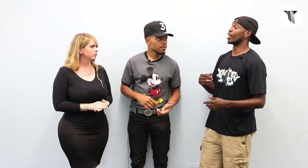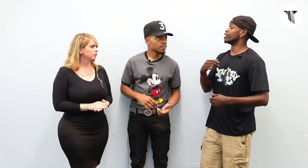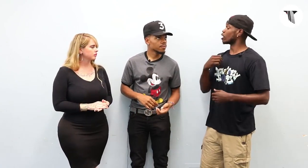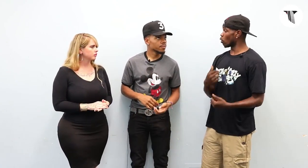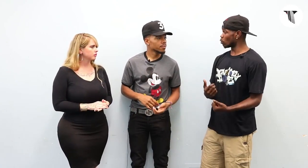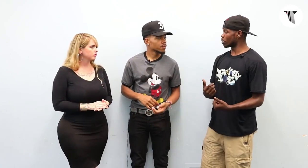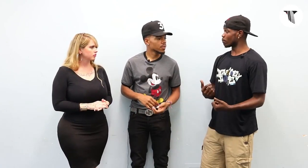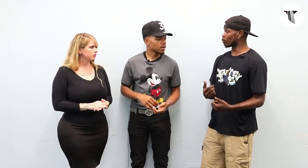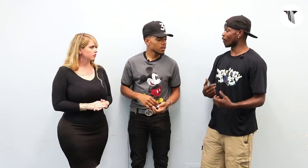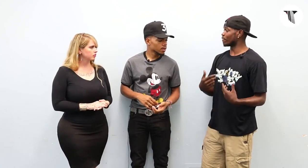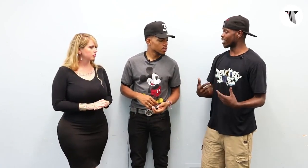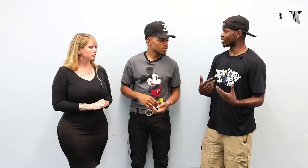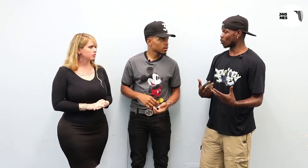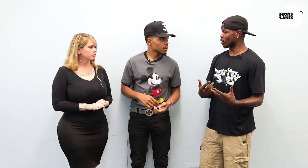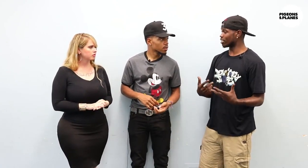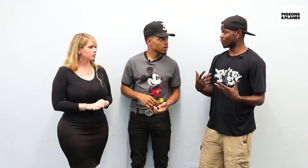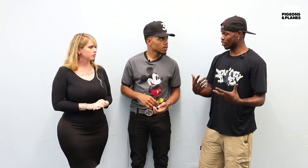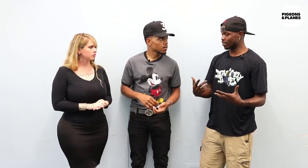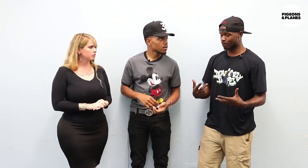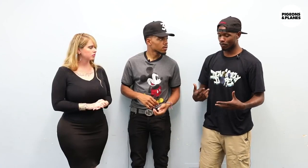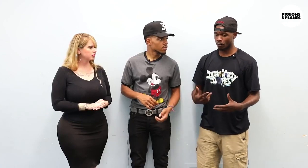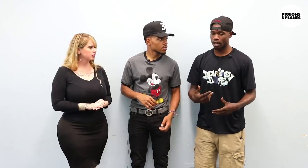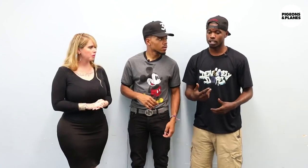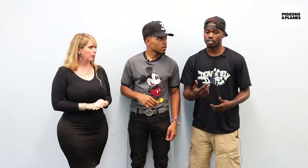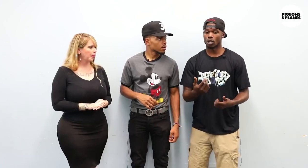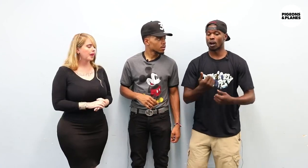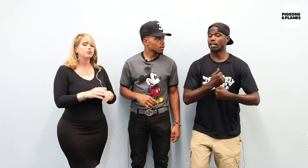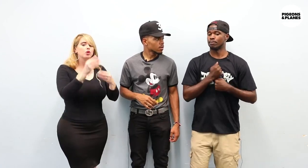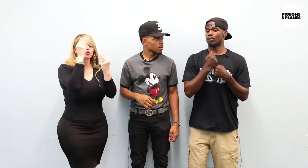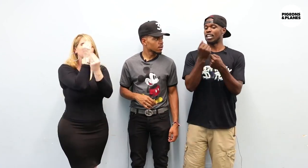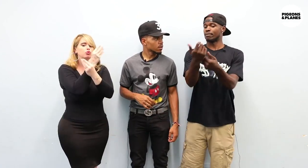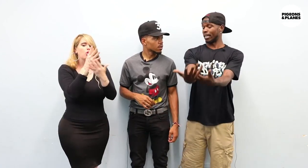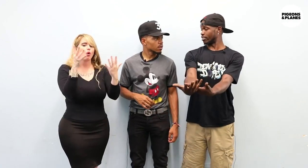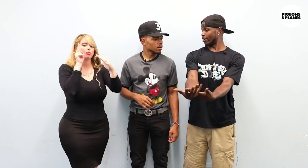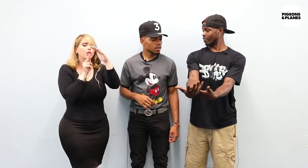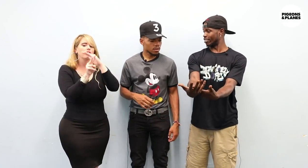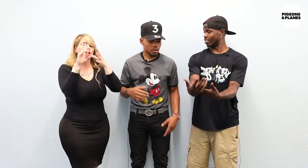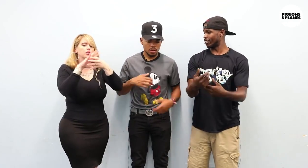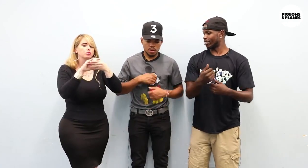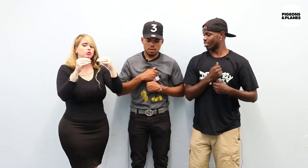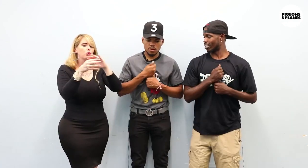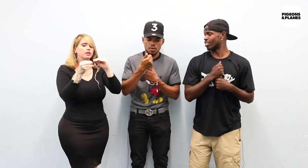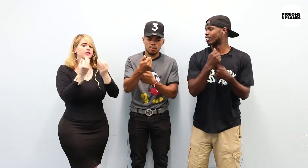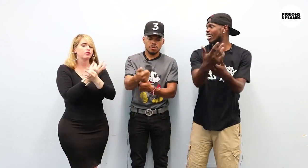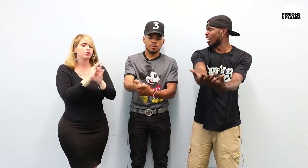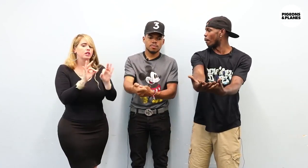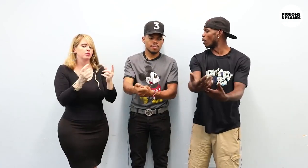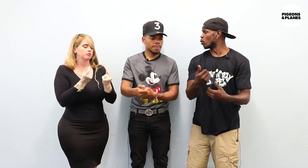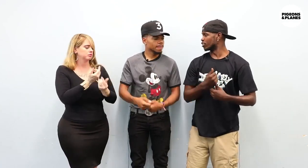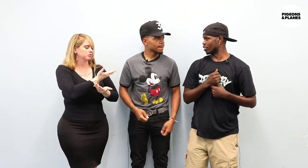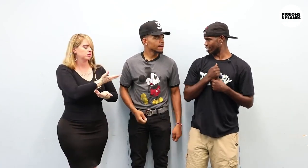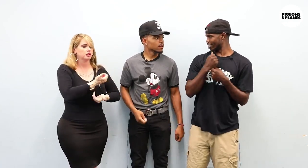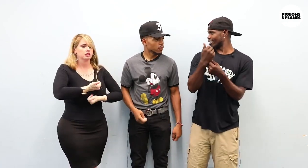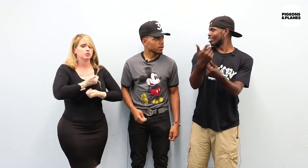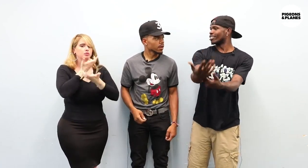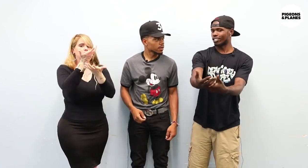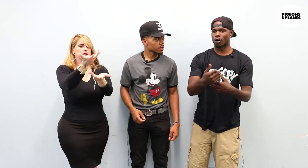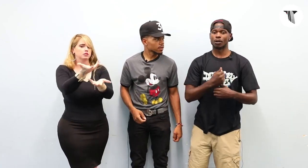And told prophetic stories of freedom. So I expressed myself. And told. That's like poetry. Okay. So